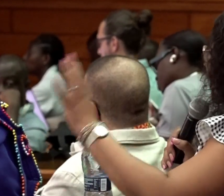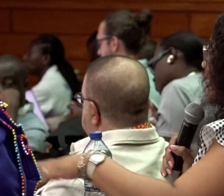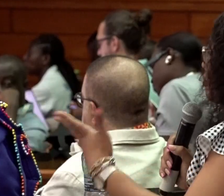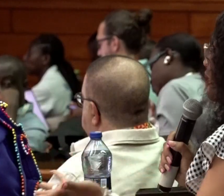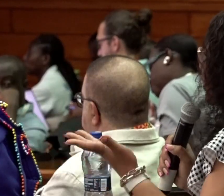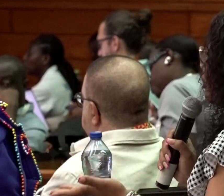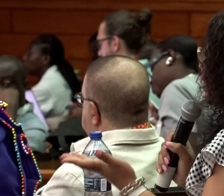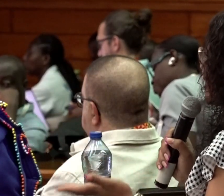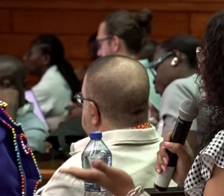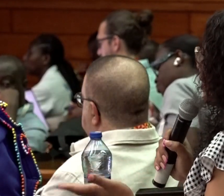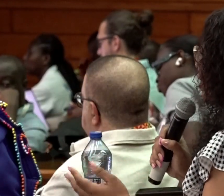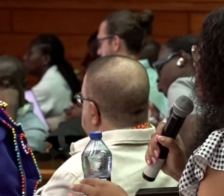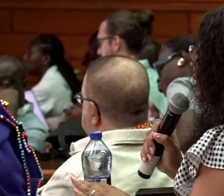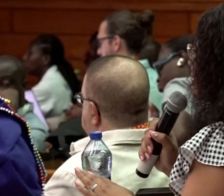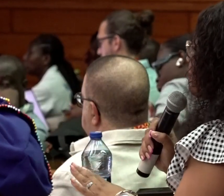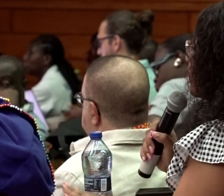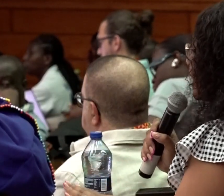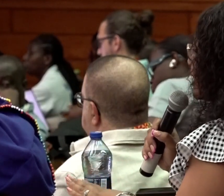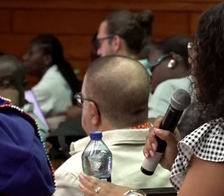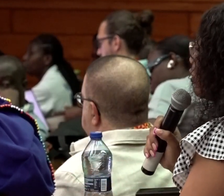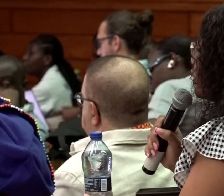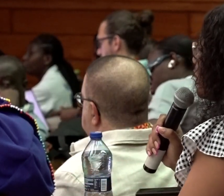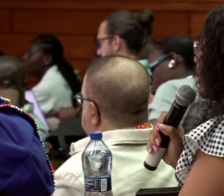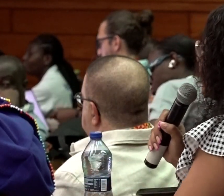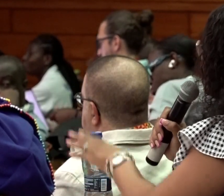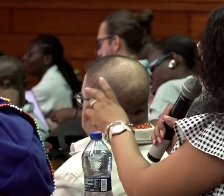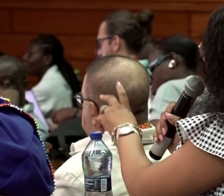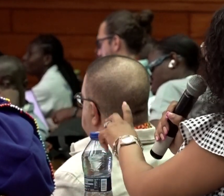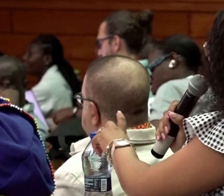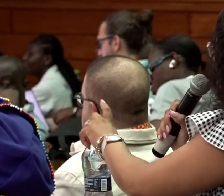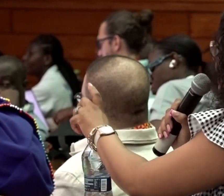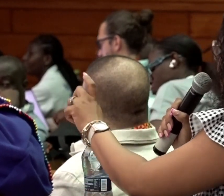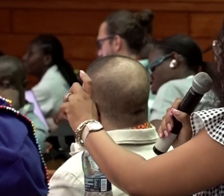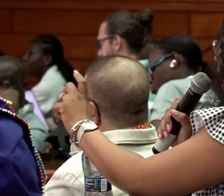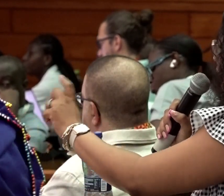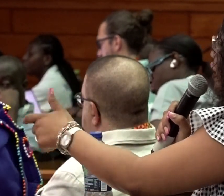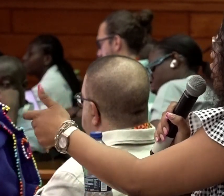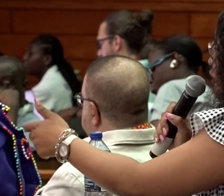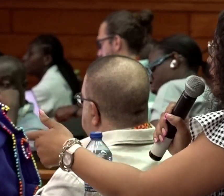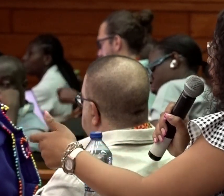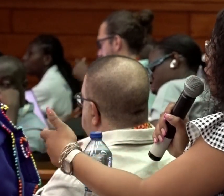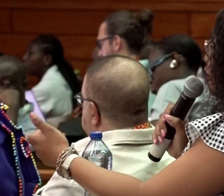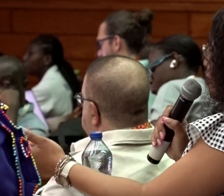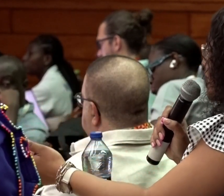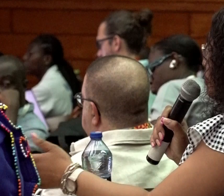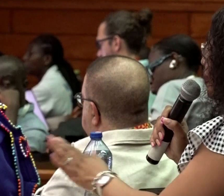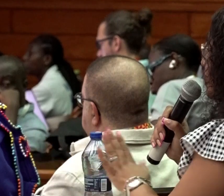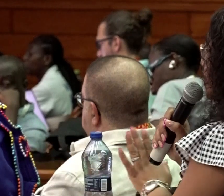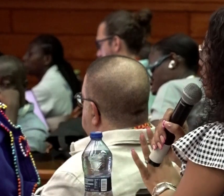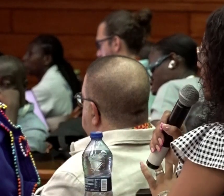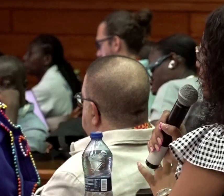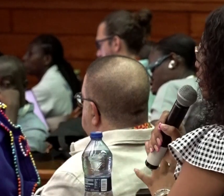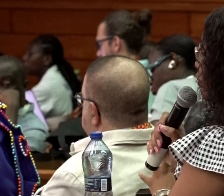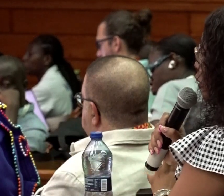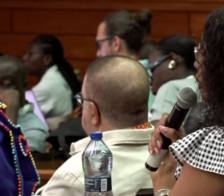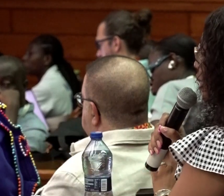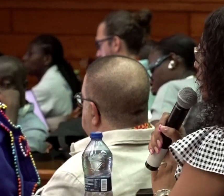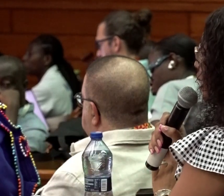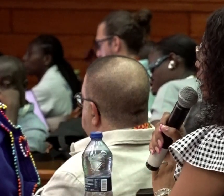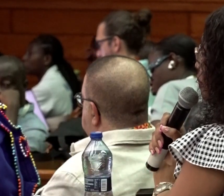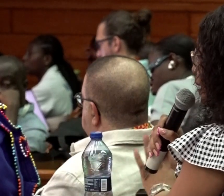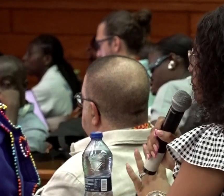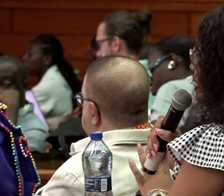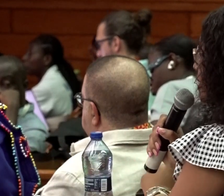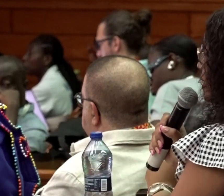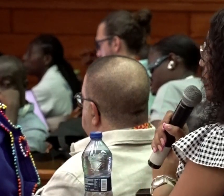issues, other priorities that our government face, how do we then take this and use it to convince them that this is critical for